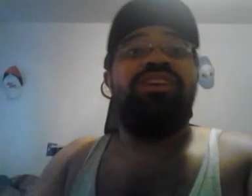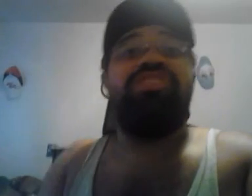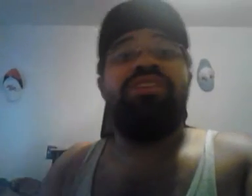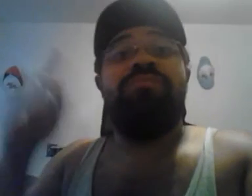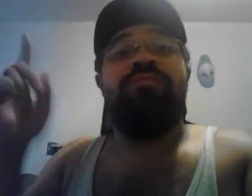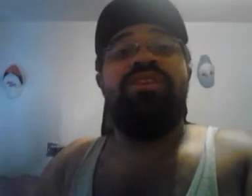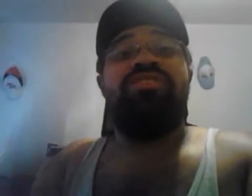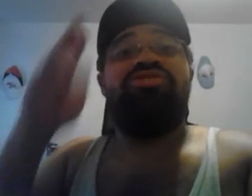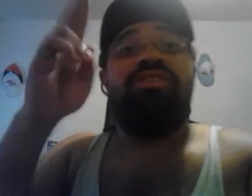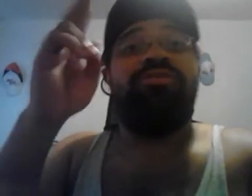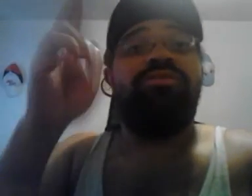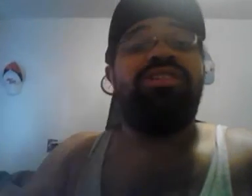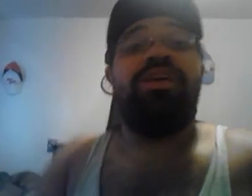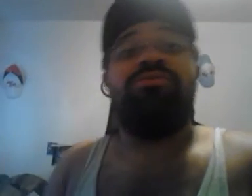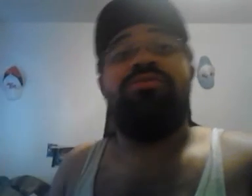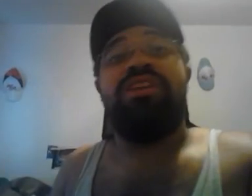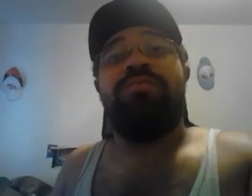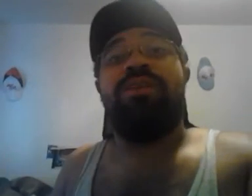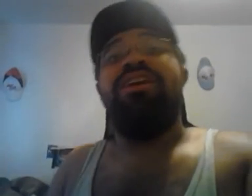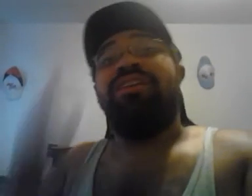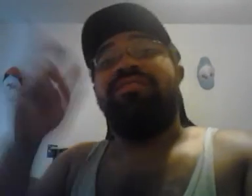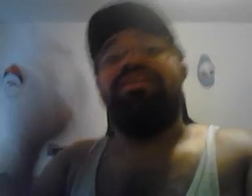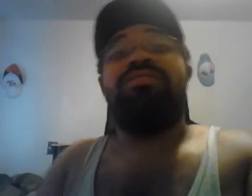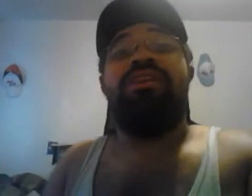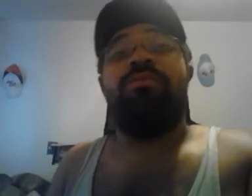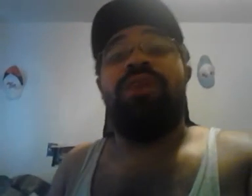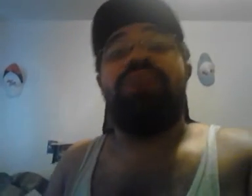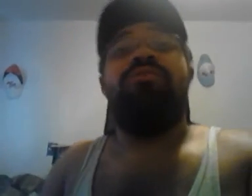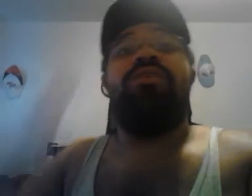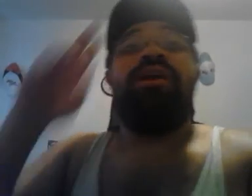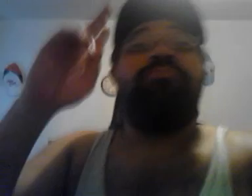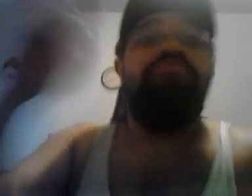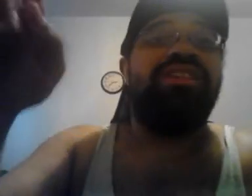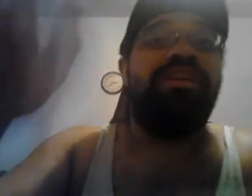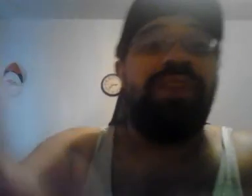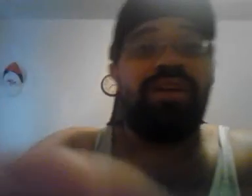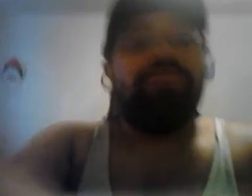This is back at the basics. Chuck of the Deuces. How we do, Texas baby. Until next time. All right. Peace, and I'm out.